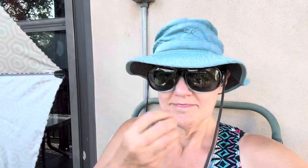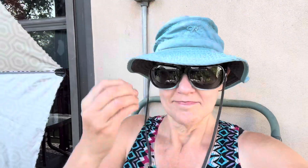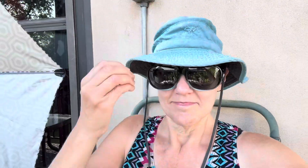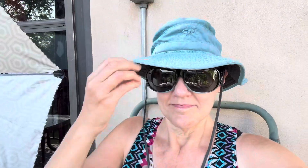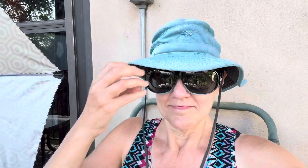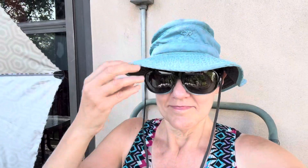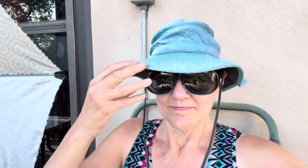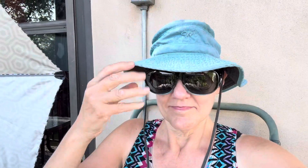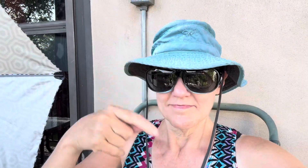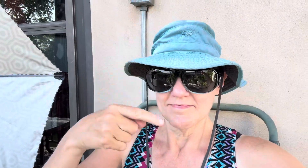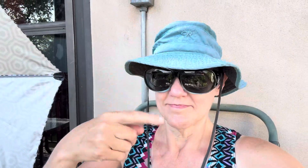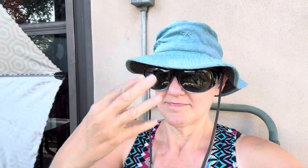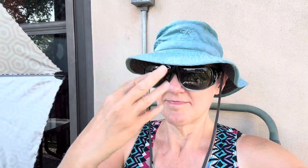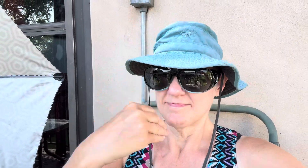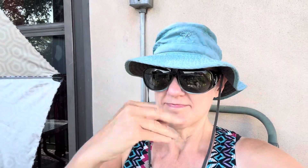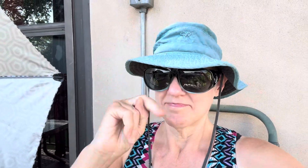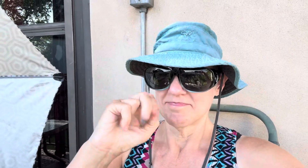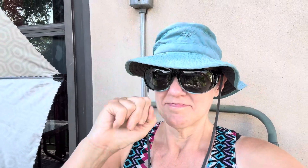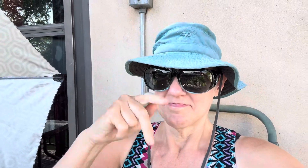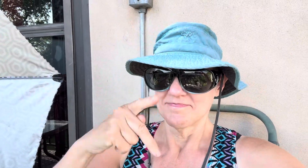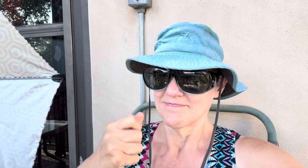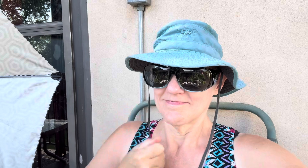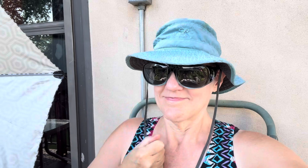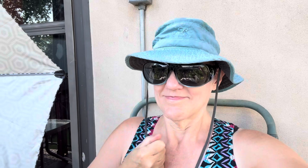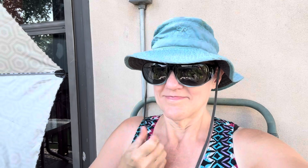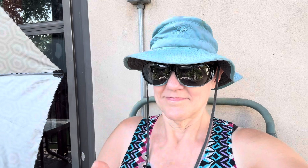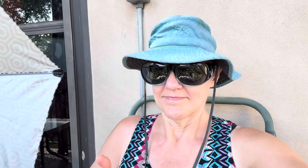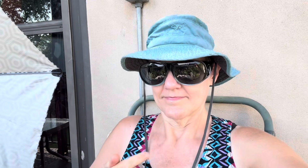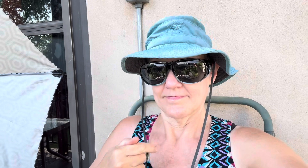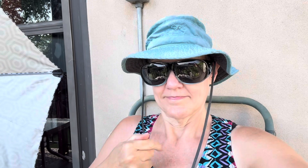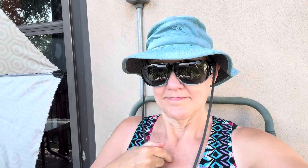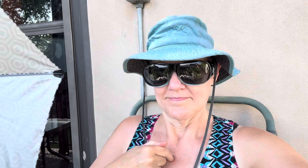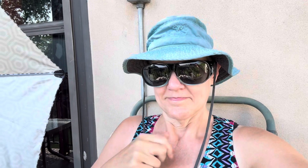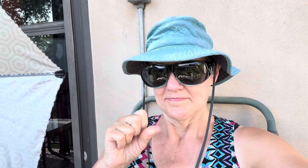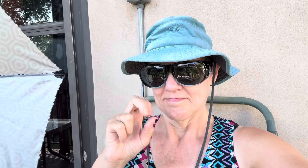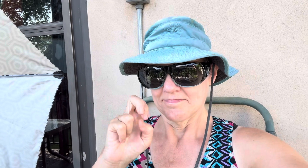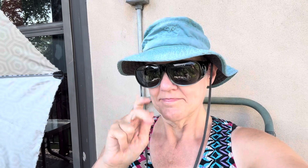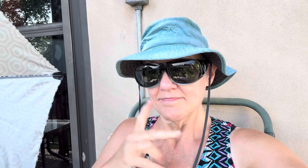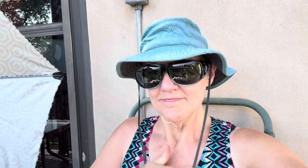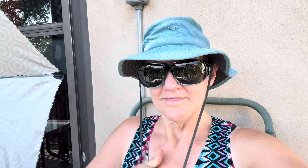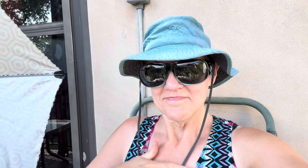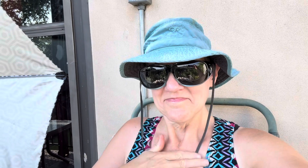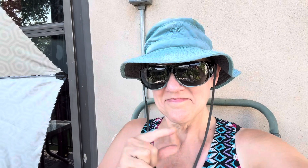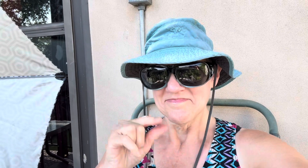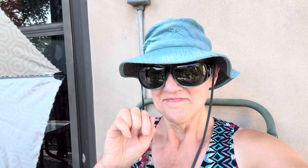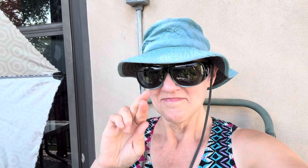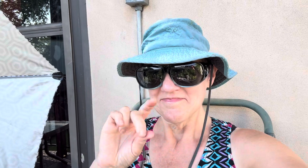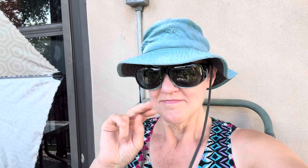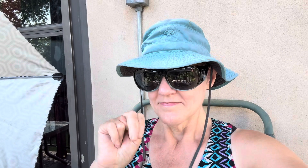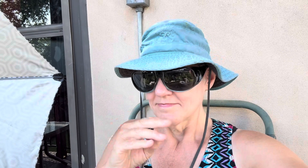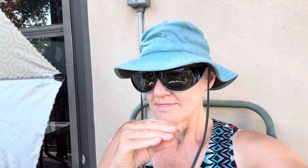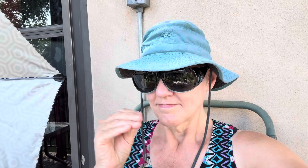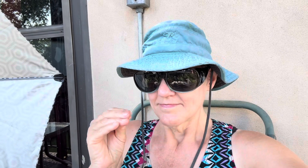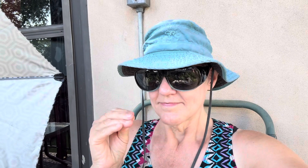Dale's going to take a shower and then nap. He is worn out. I'm going to have a snack, enjoy the garden, and then if there's